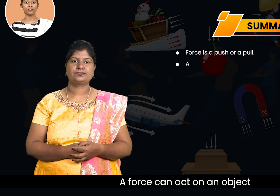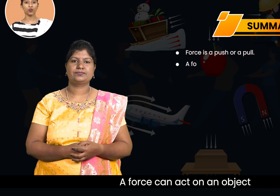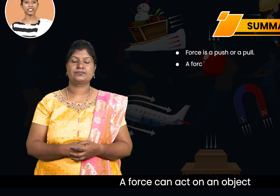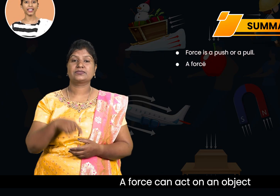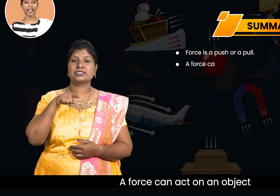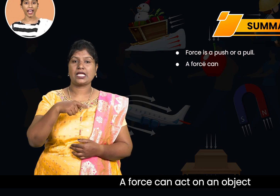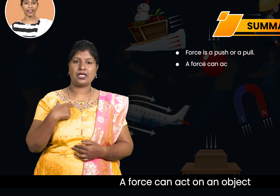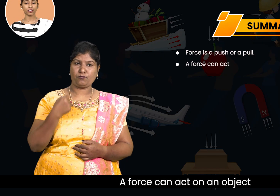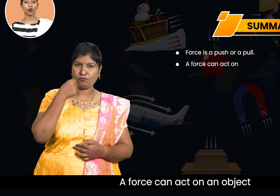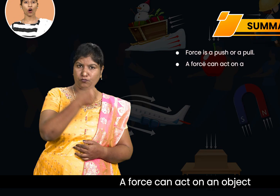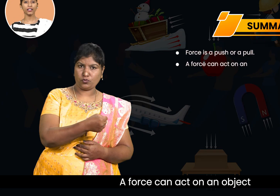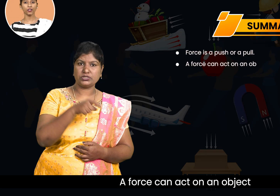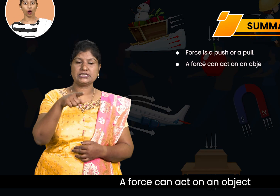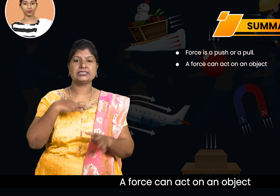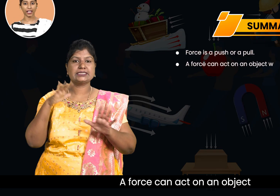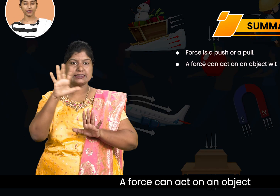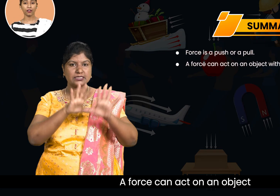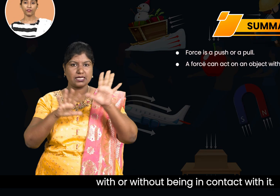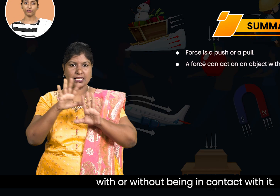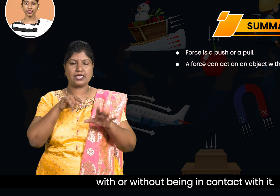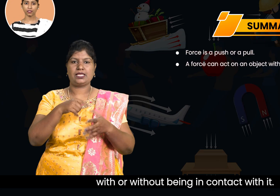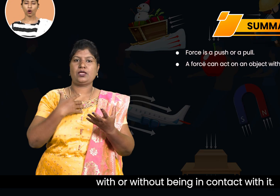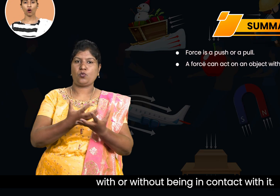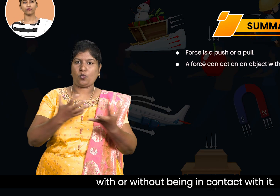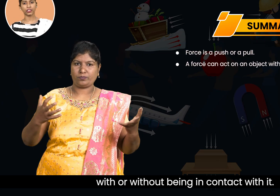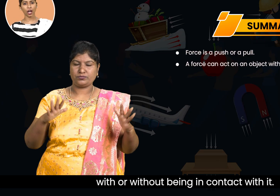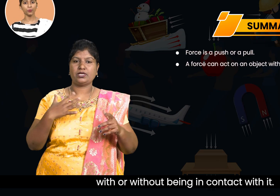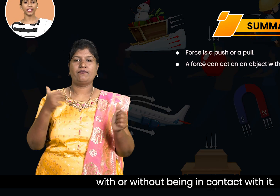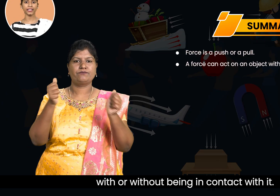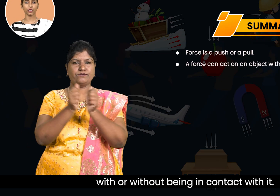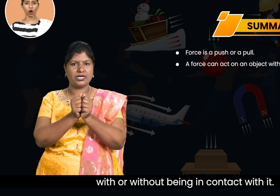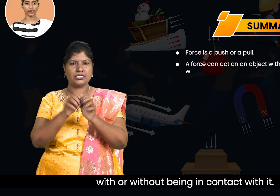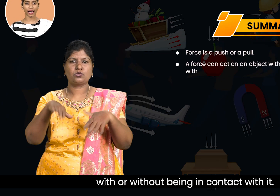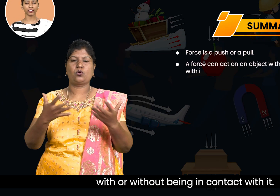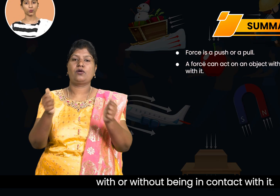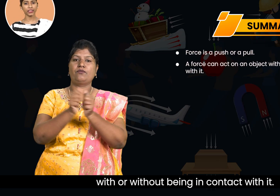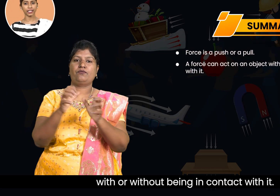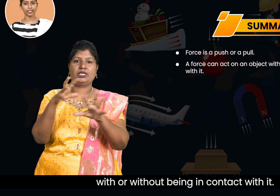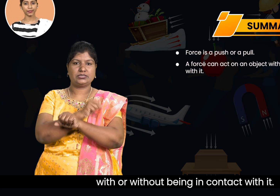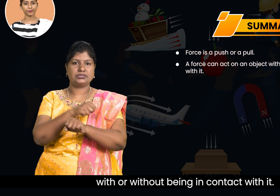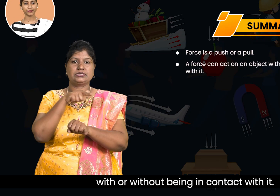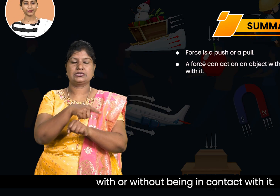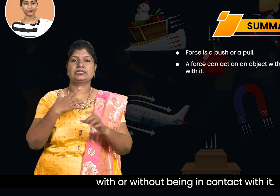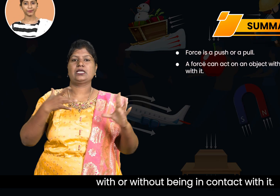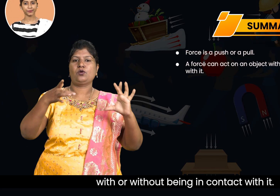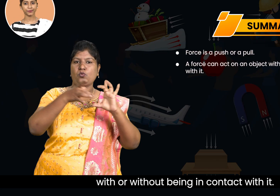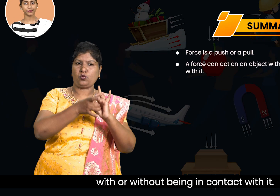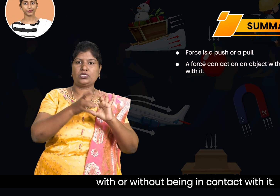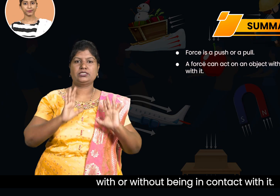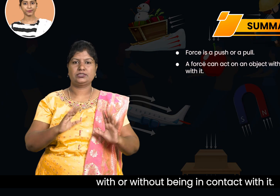A force can act on an object with or without being in contact with it.